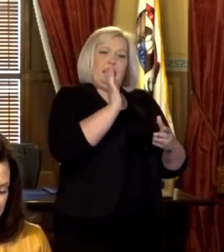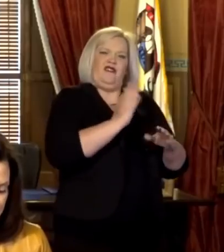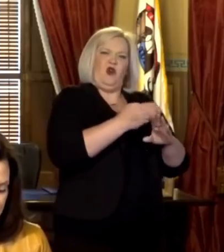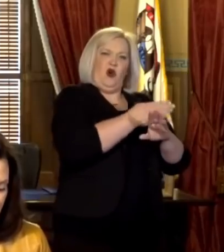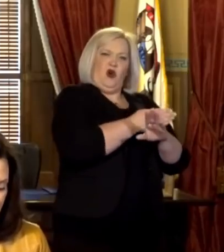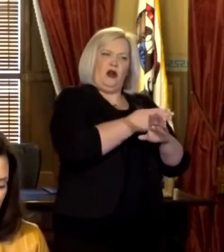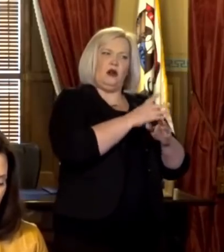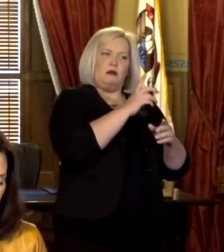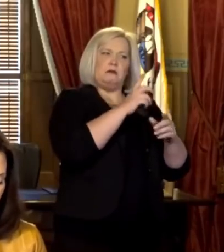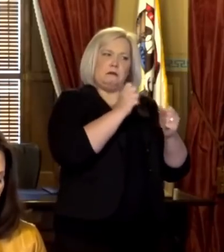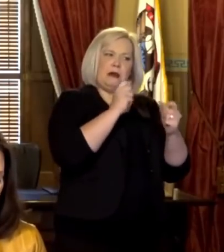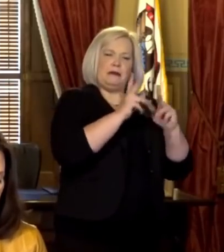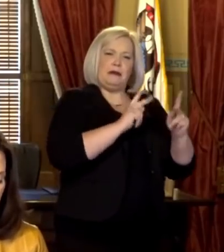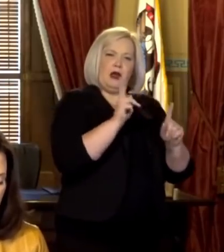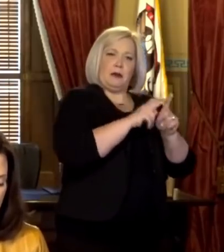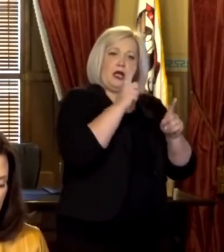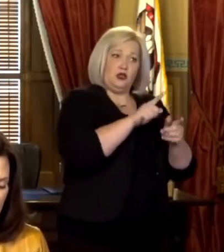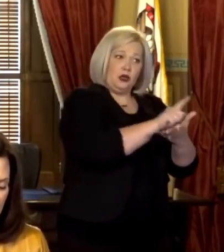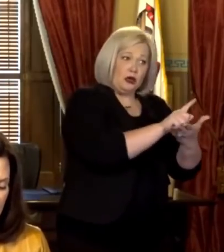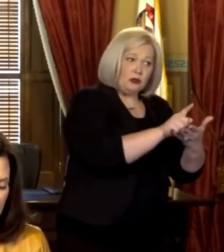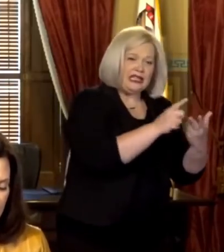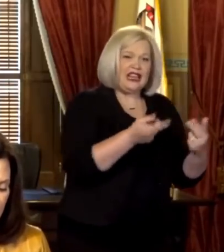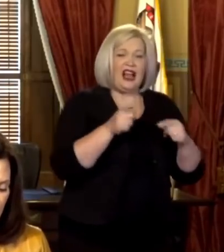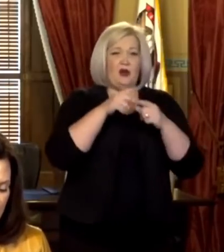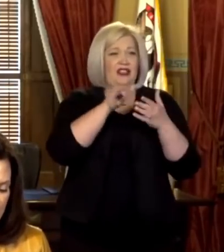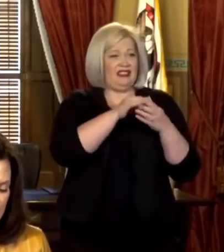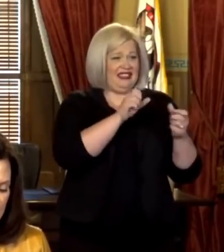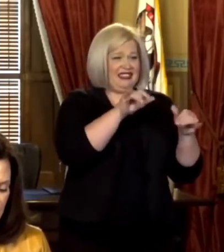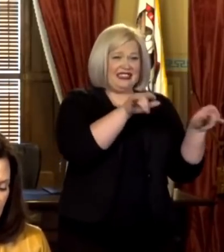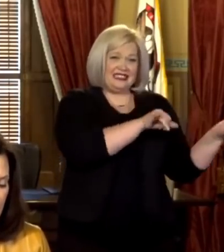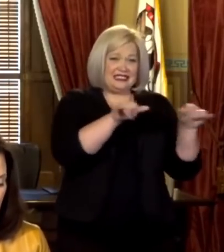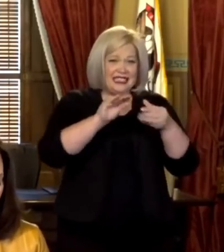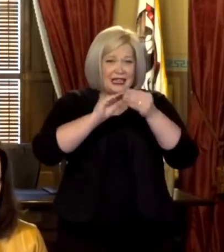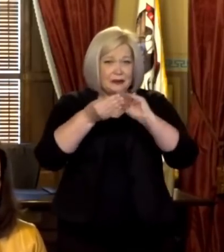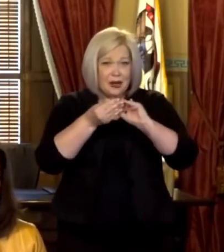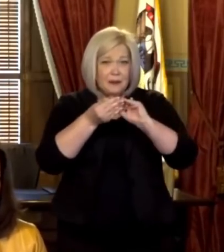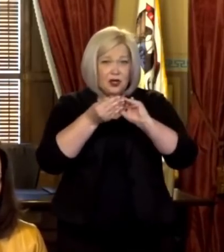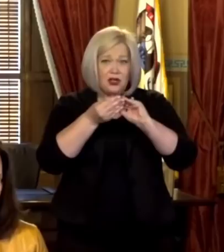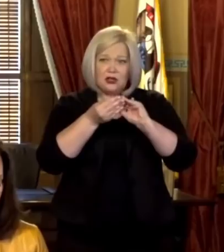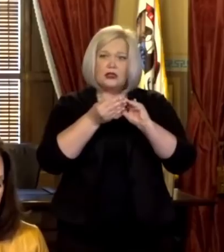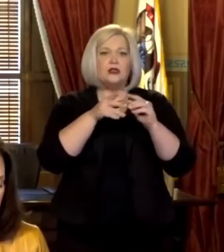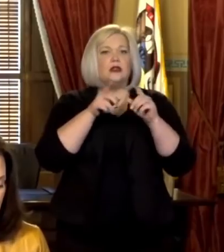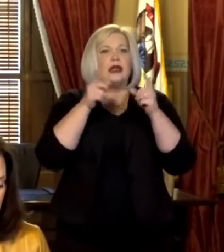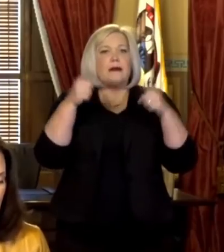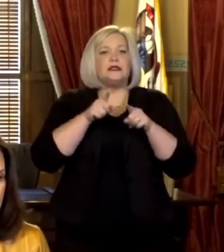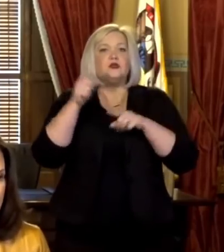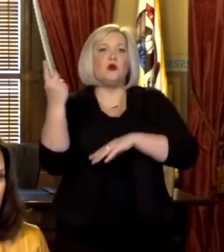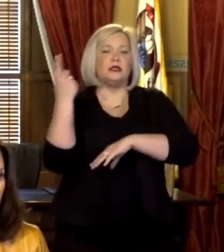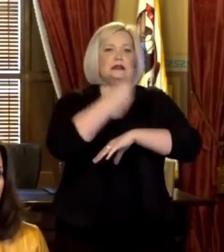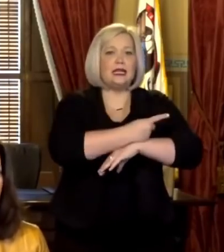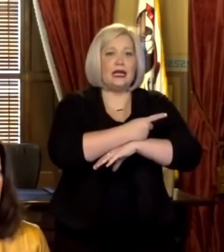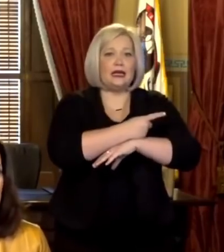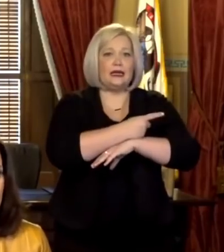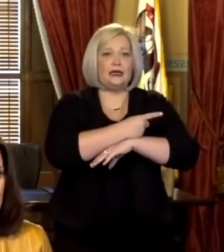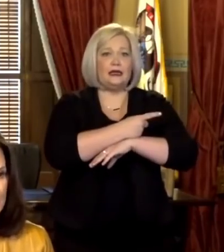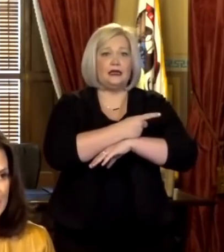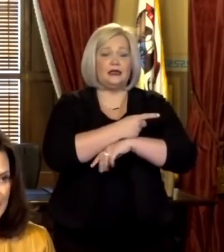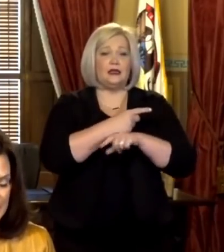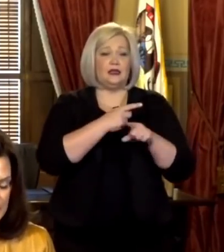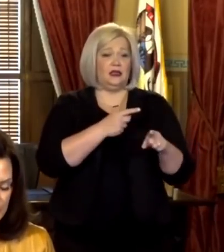Recession. Many people have applied in 2 weeks. More people have applied in 2 weeks than all